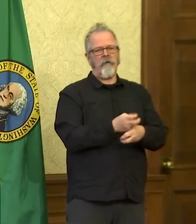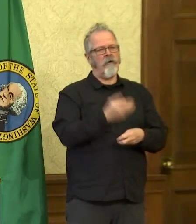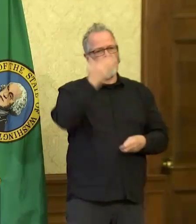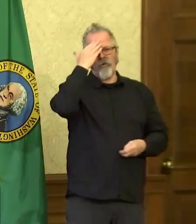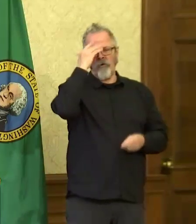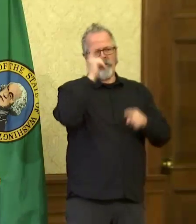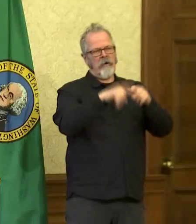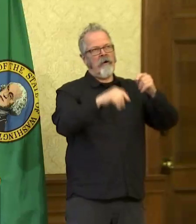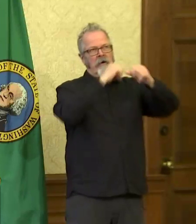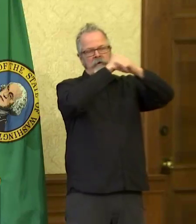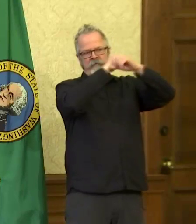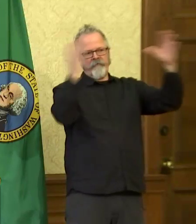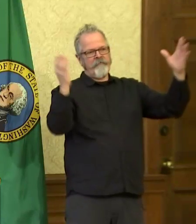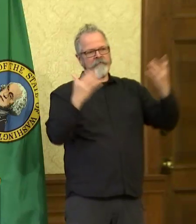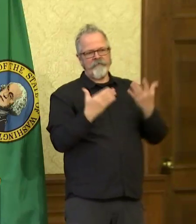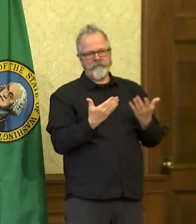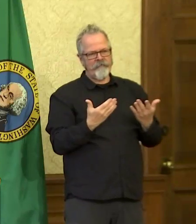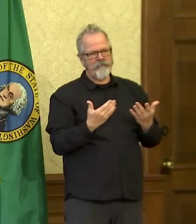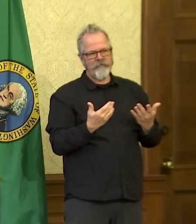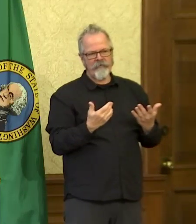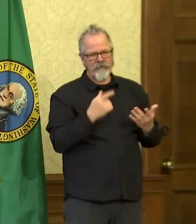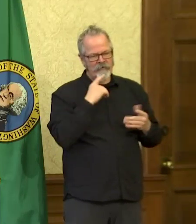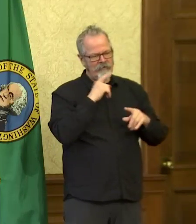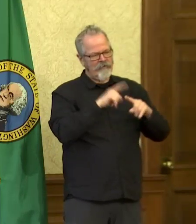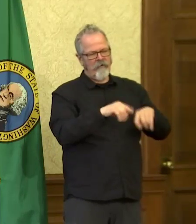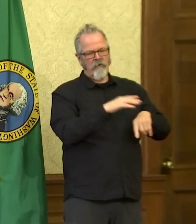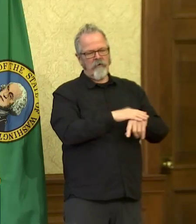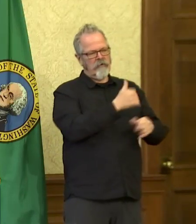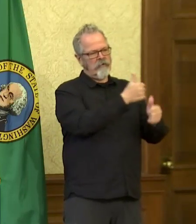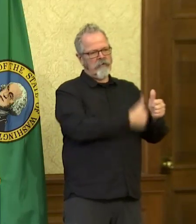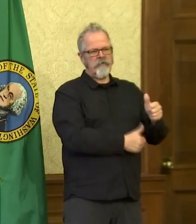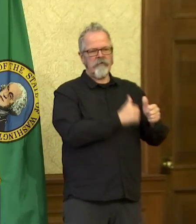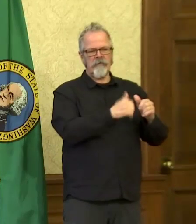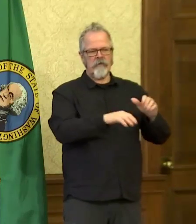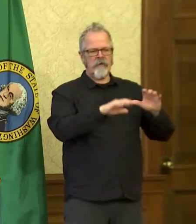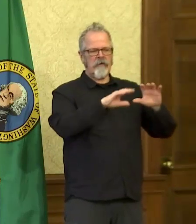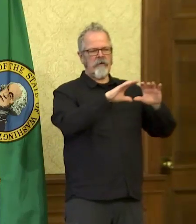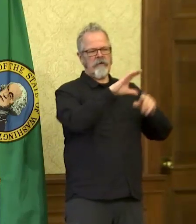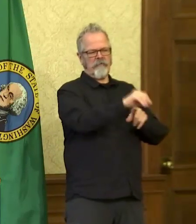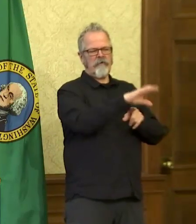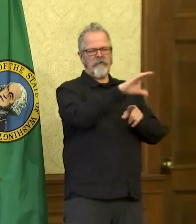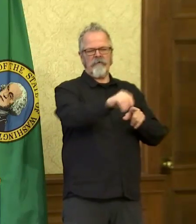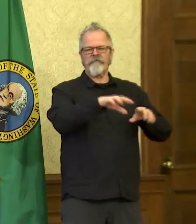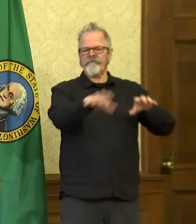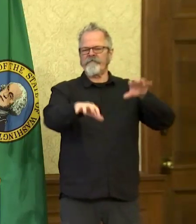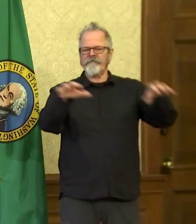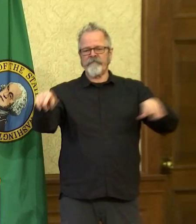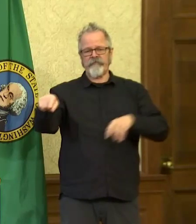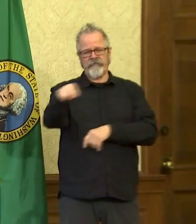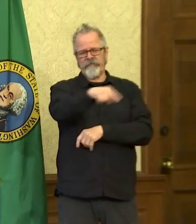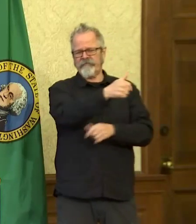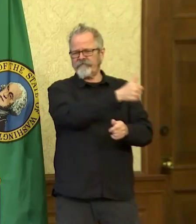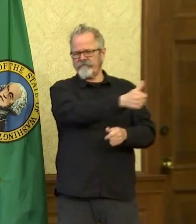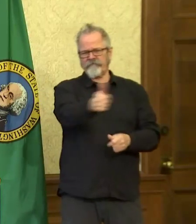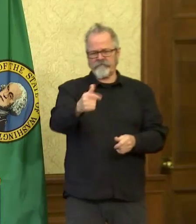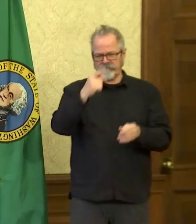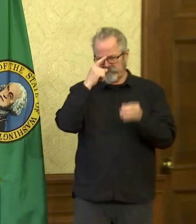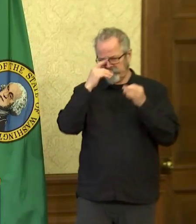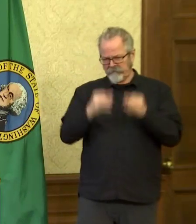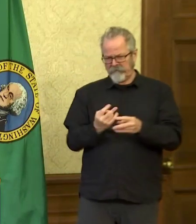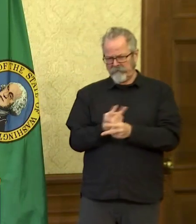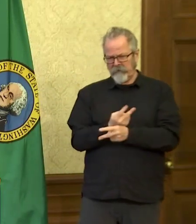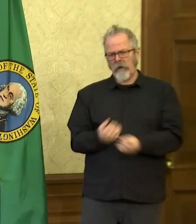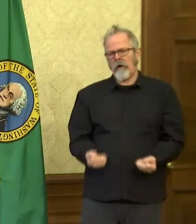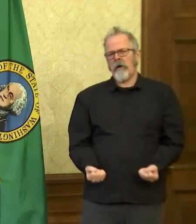that. They have been, they've seen early versions of this document. So they'll be assessing that as soon as the governor allows them to, and figuring out